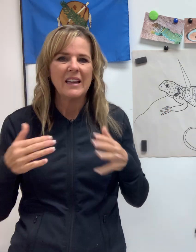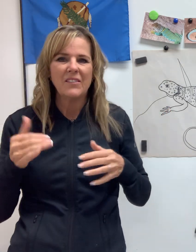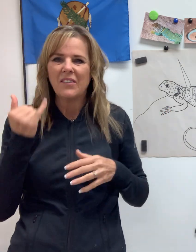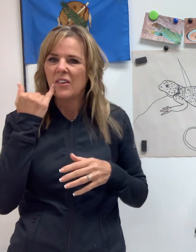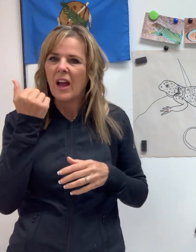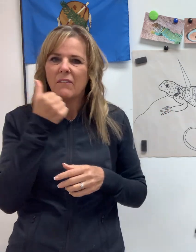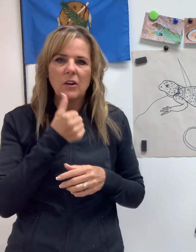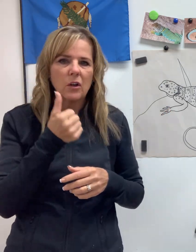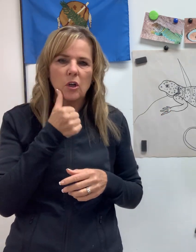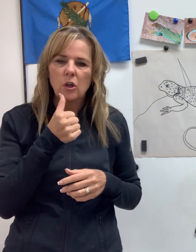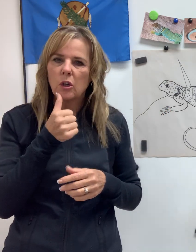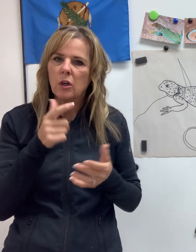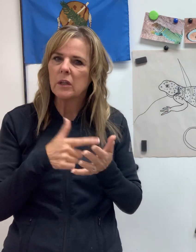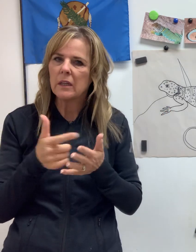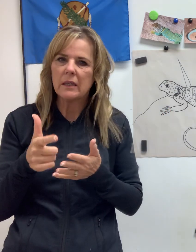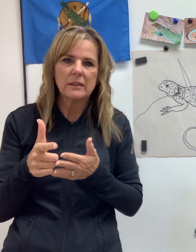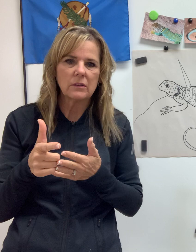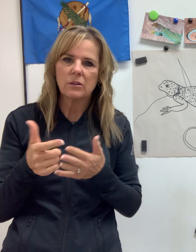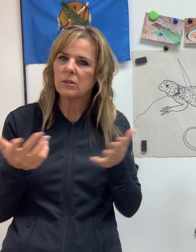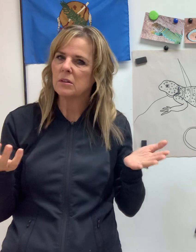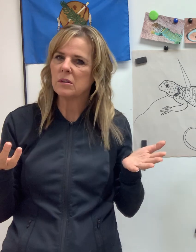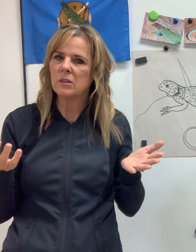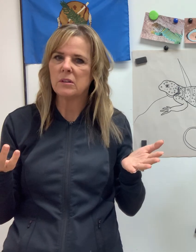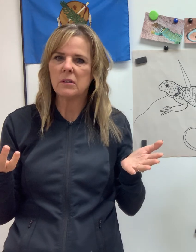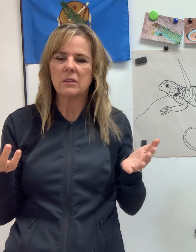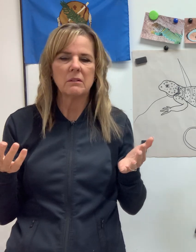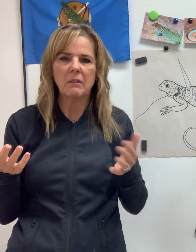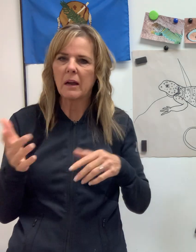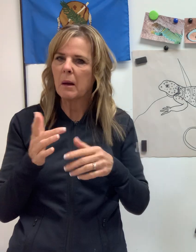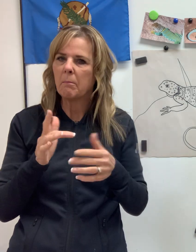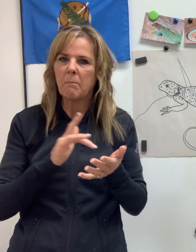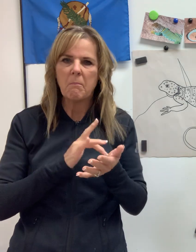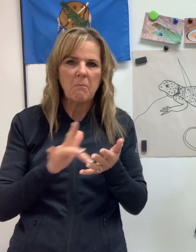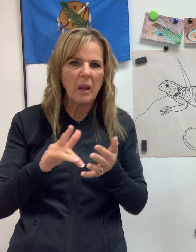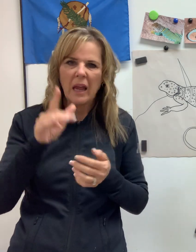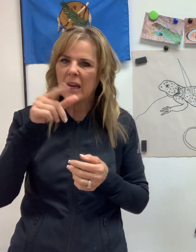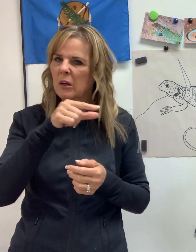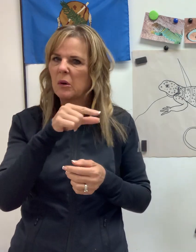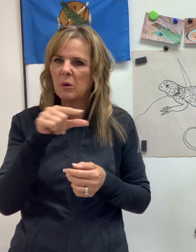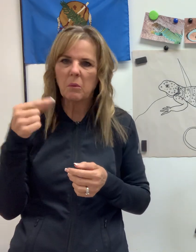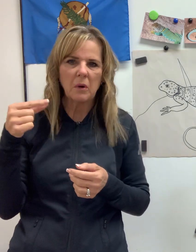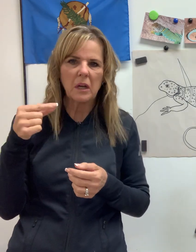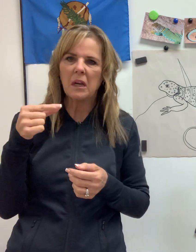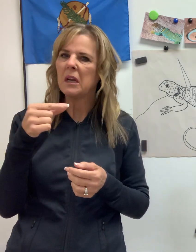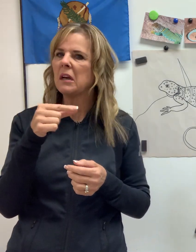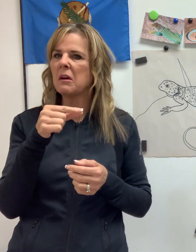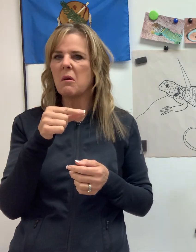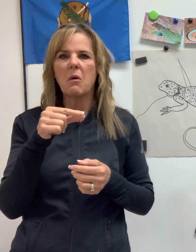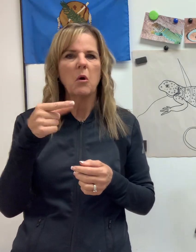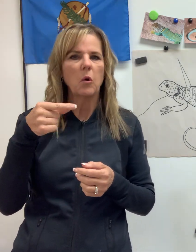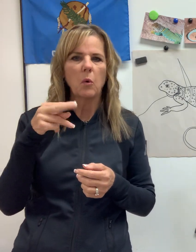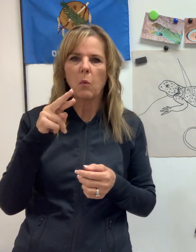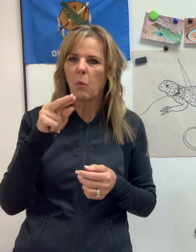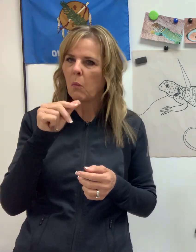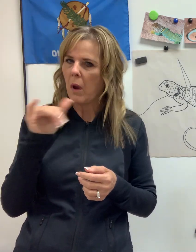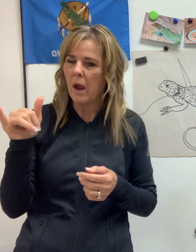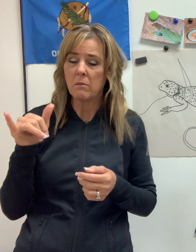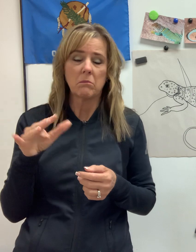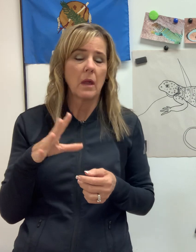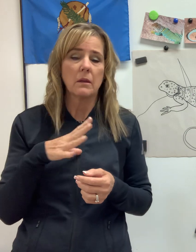have a girl lizard and it's gonna be like a plain green or a plain brown or a grayish, that's totally